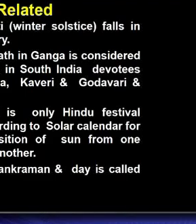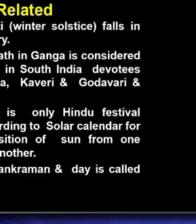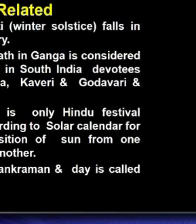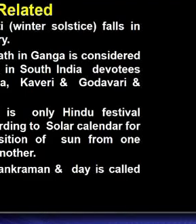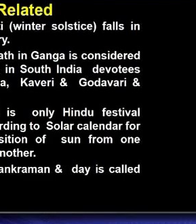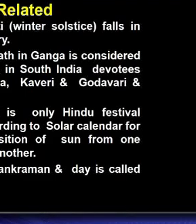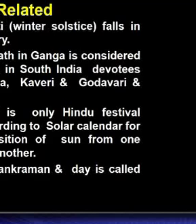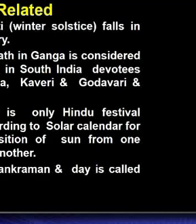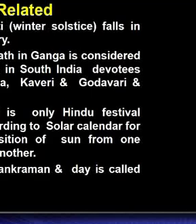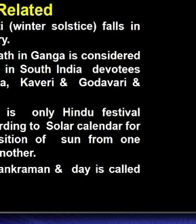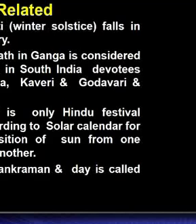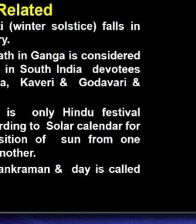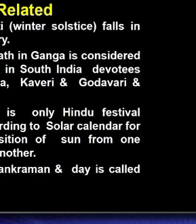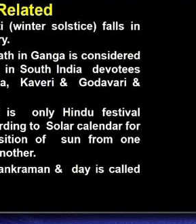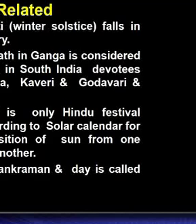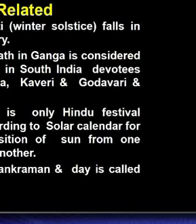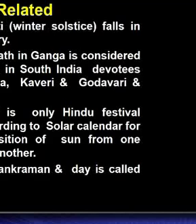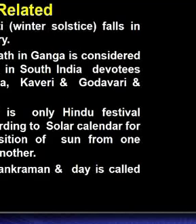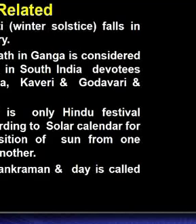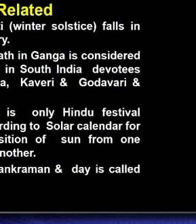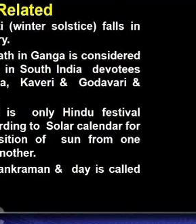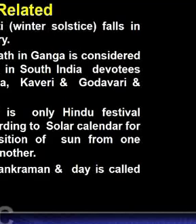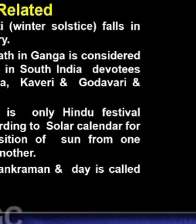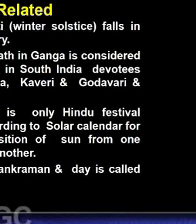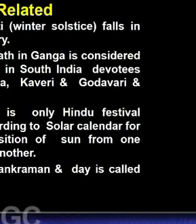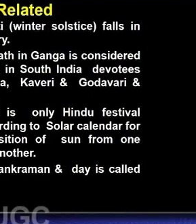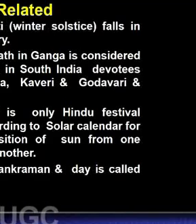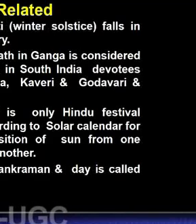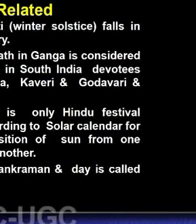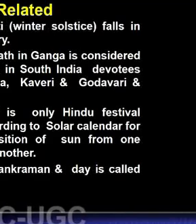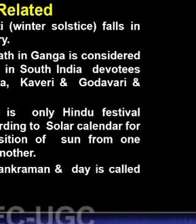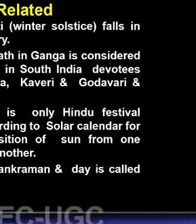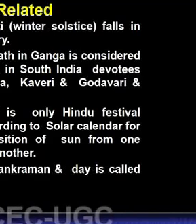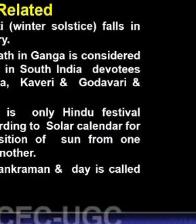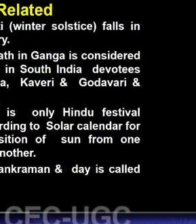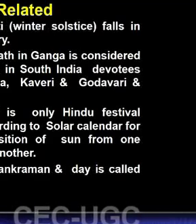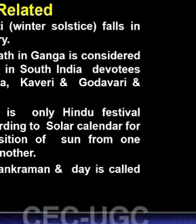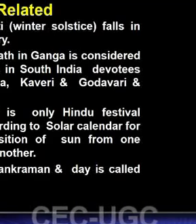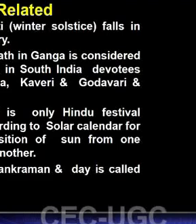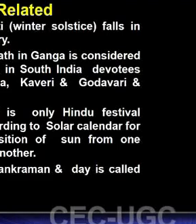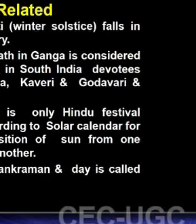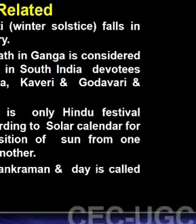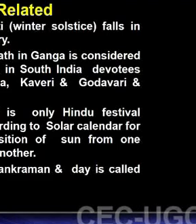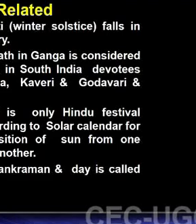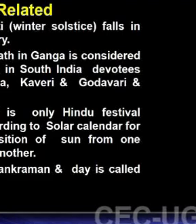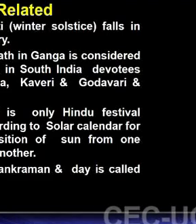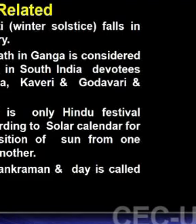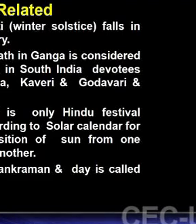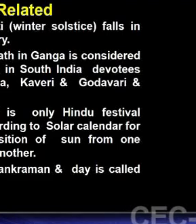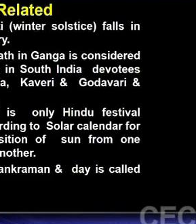Hindu festival celebrated according to the solar calendar, for it marks the transition of sun from one zodiac sign to